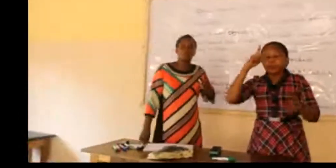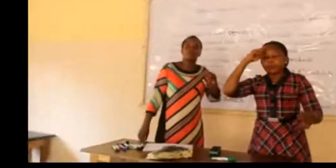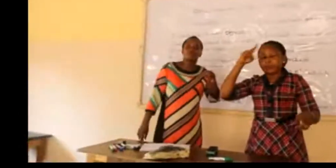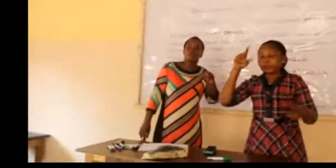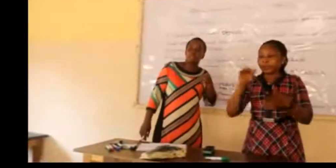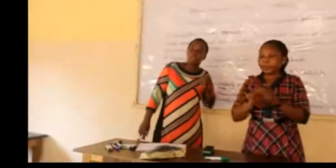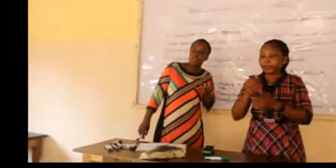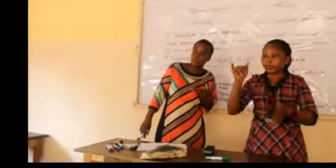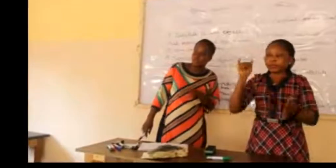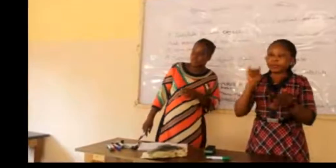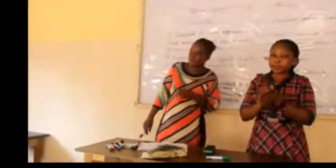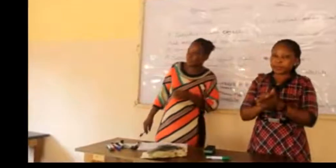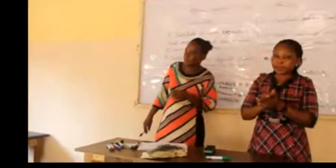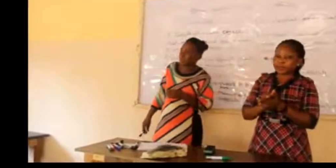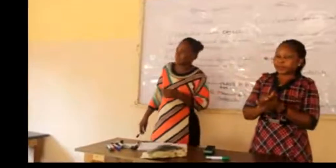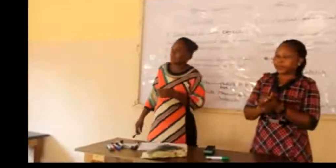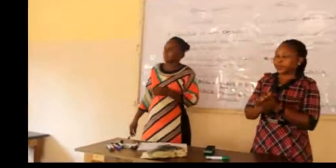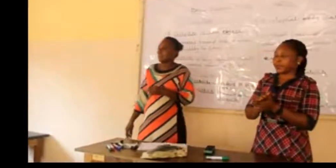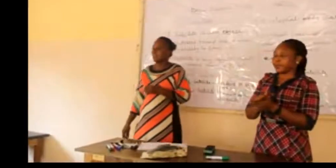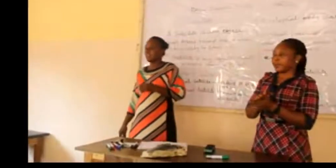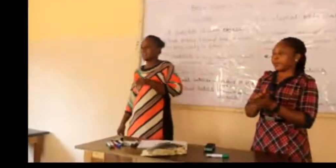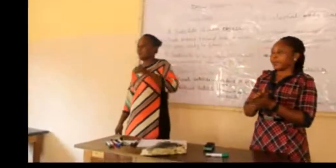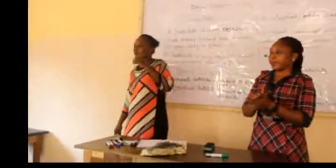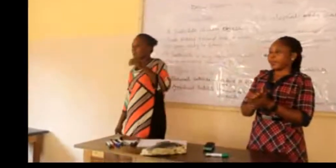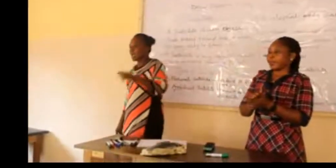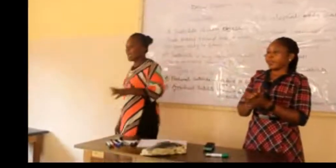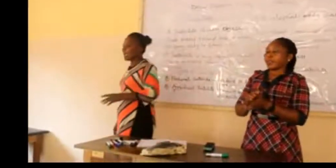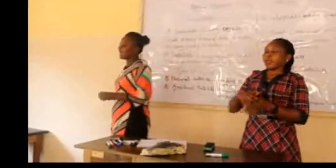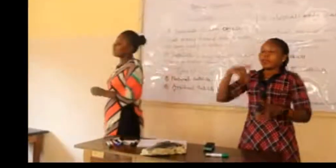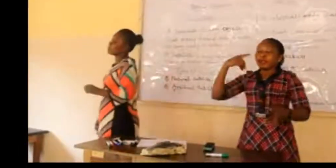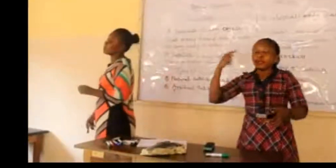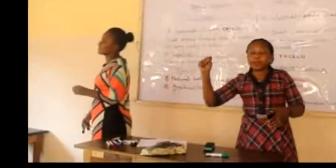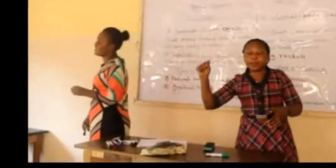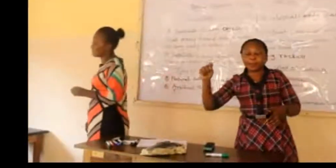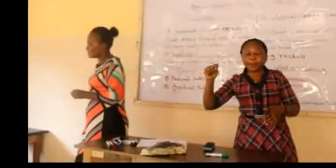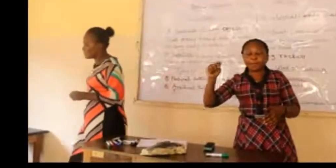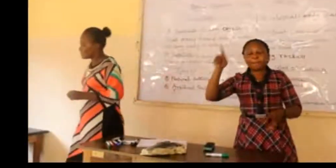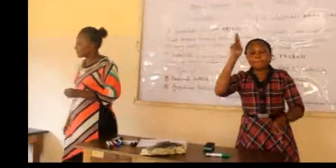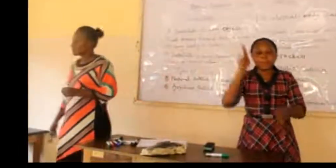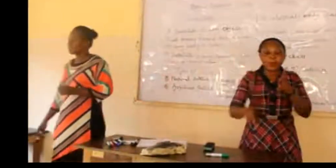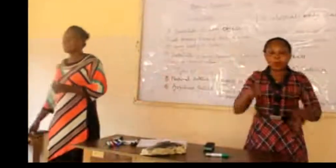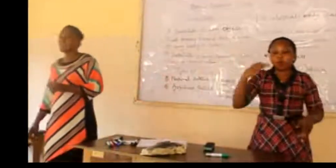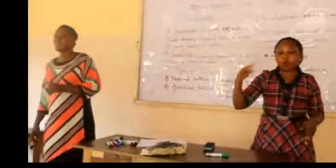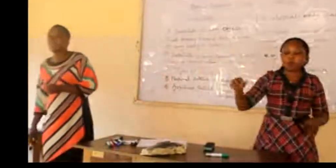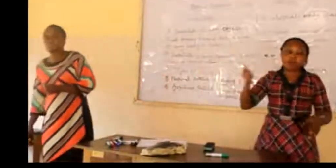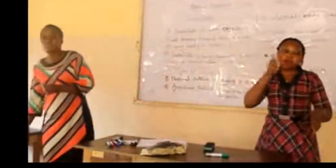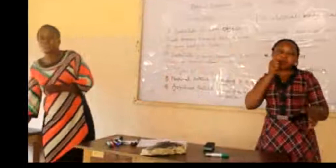from Eri in Oka, Anambra State.